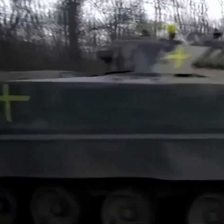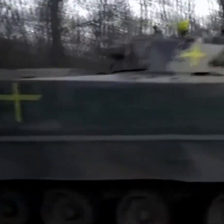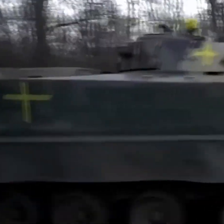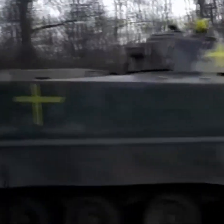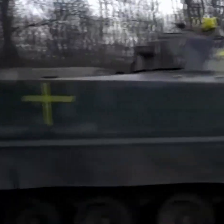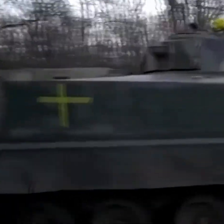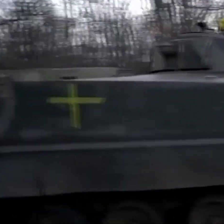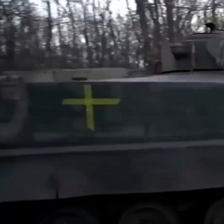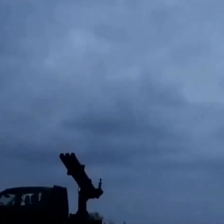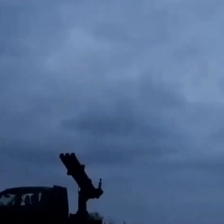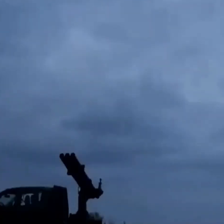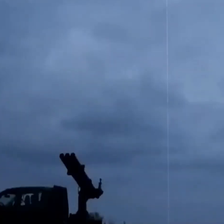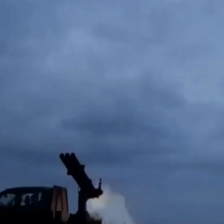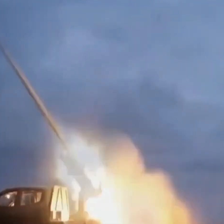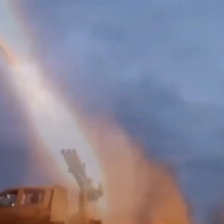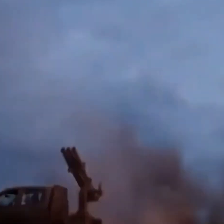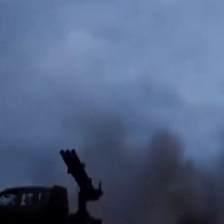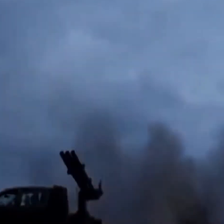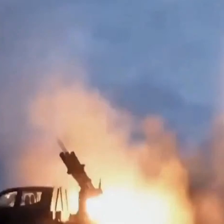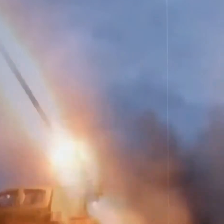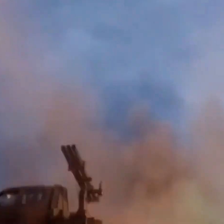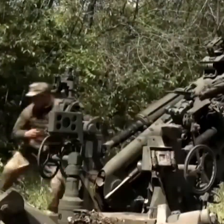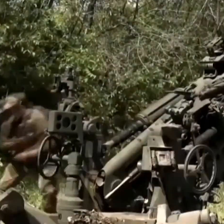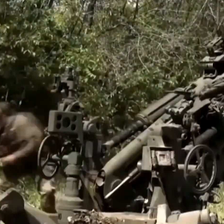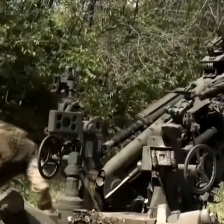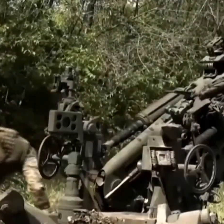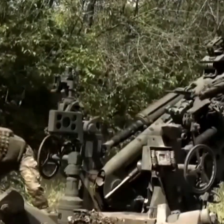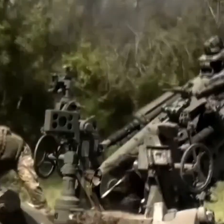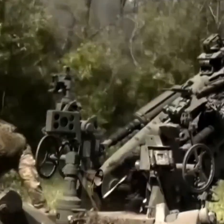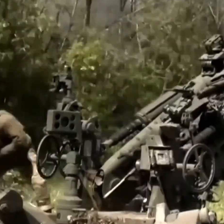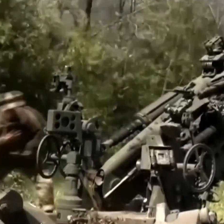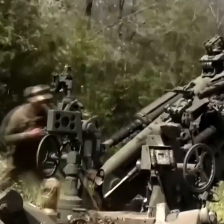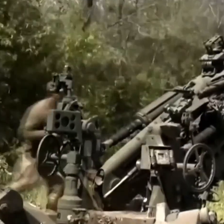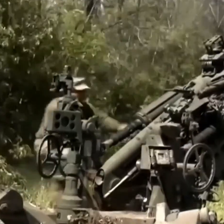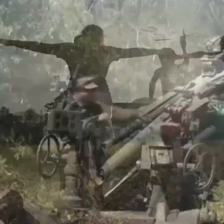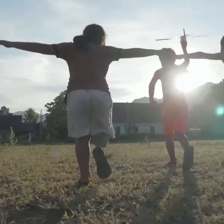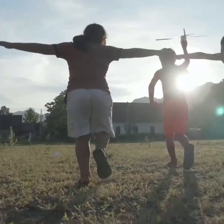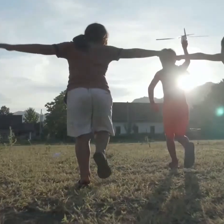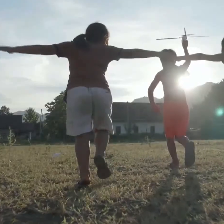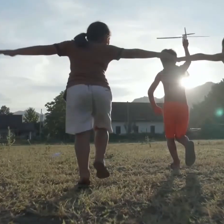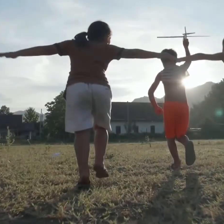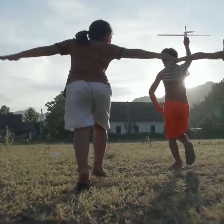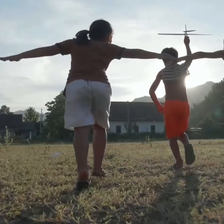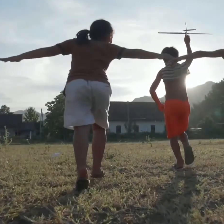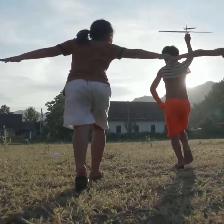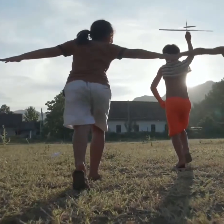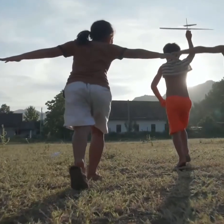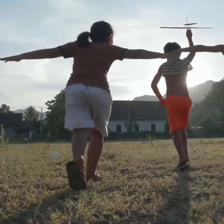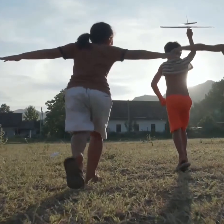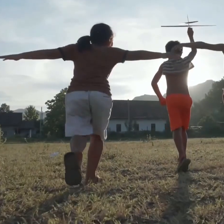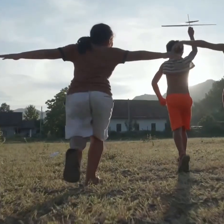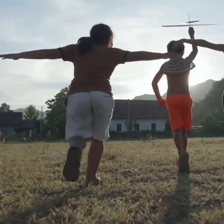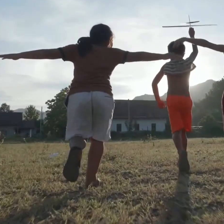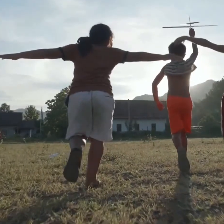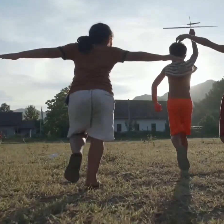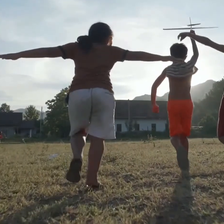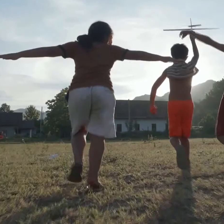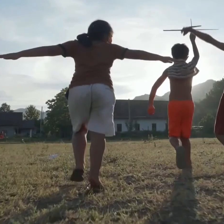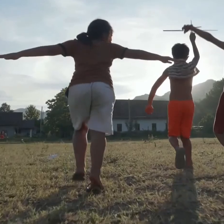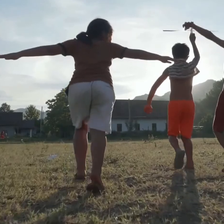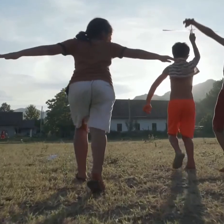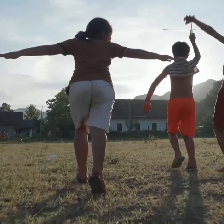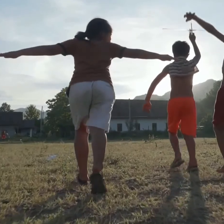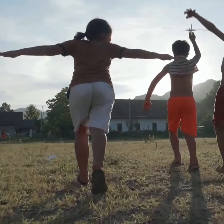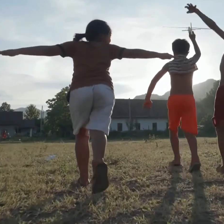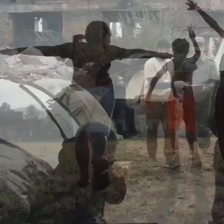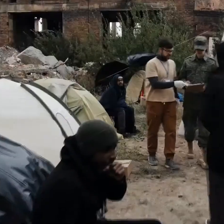Yet, the darkness of violence, oppression, and war still persists. But the darkness cannot